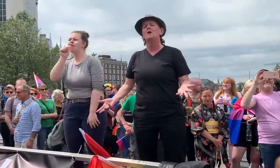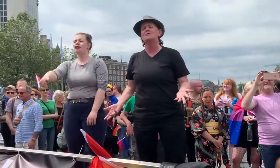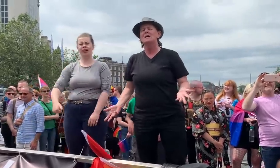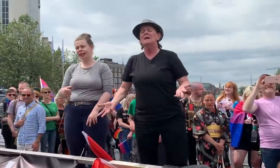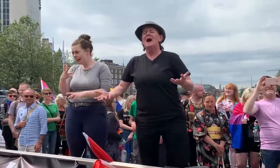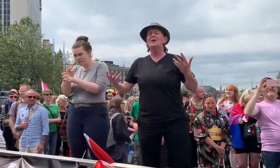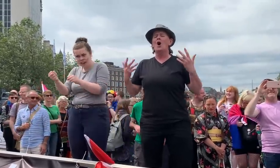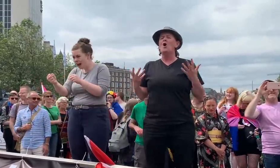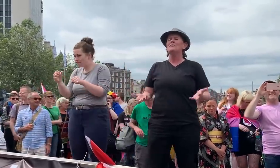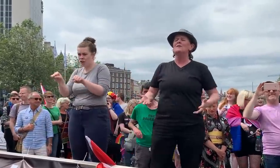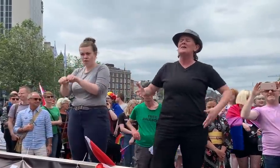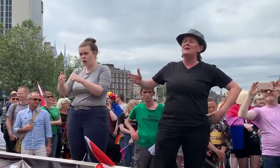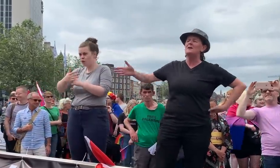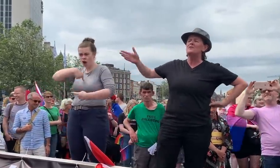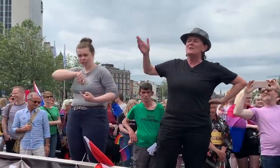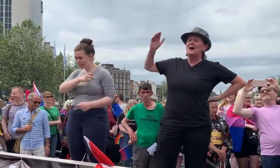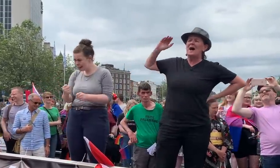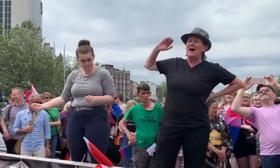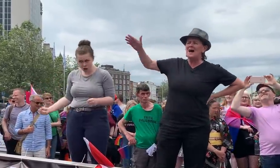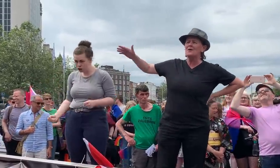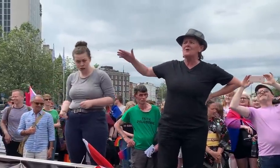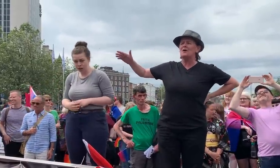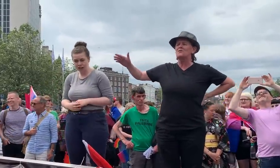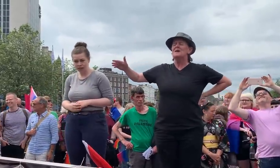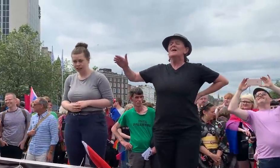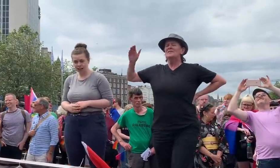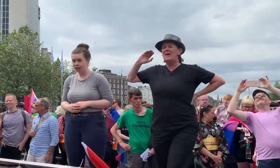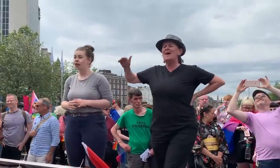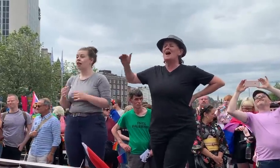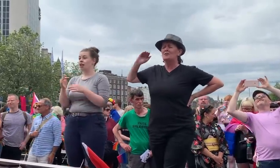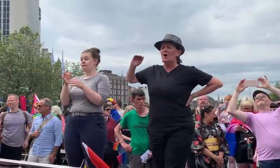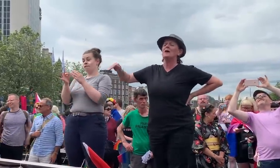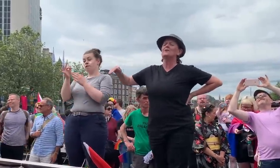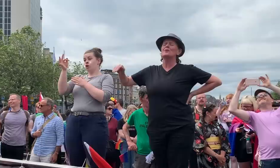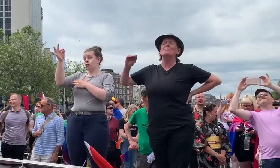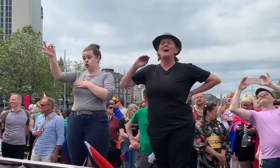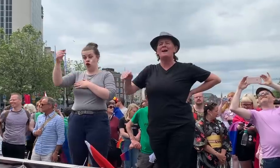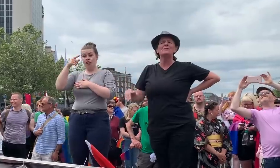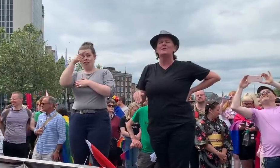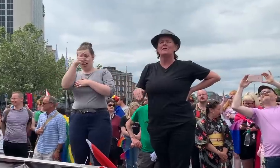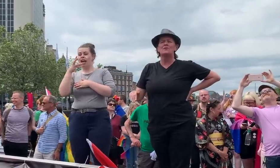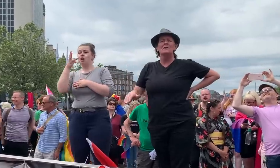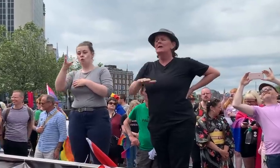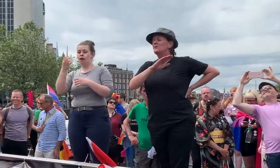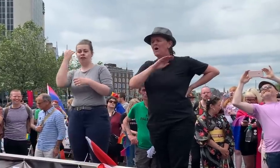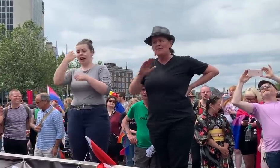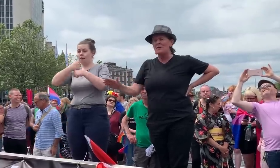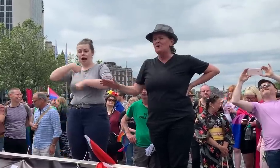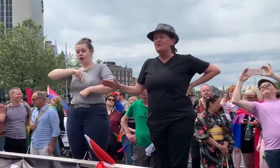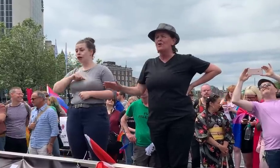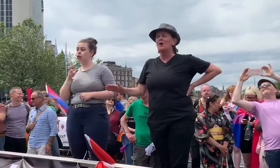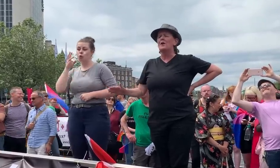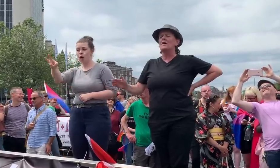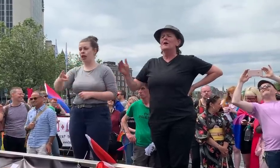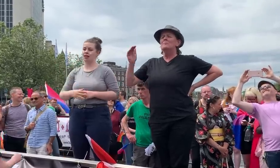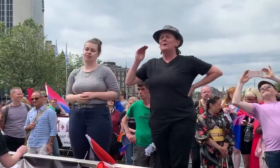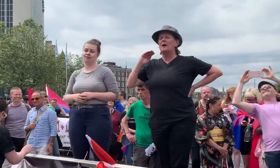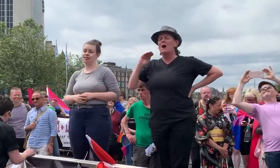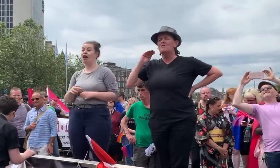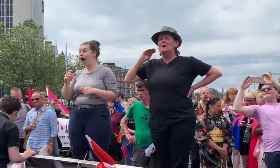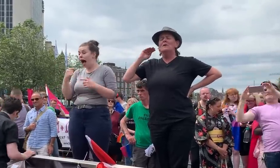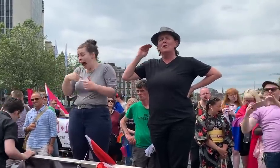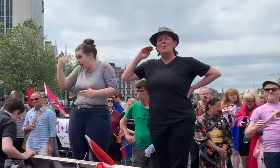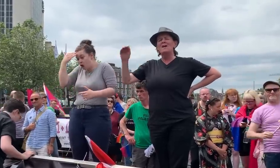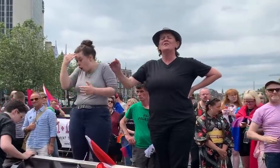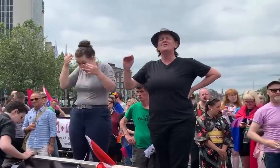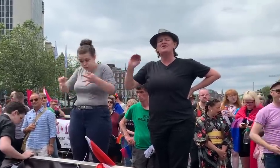for us. And over the years ahead of us, they are going to abandon us. Nothing is surer